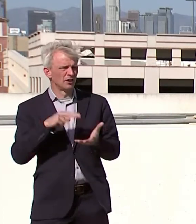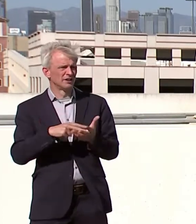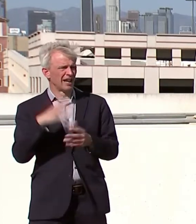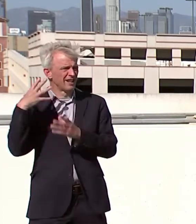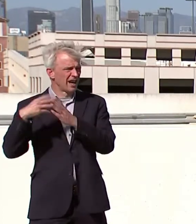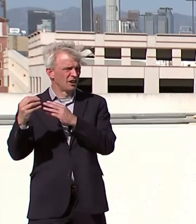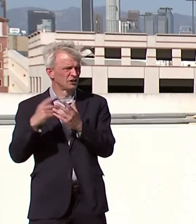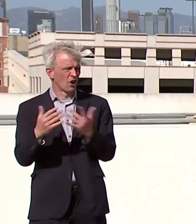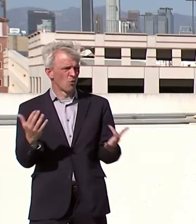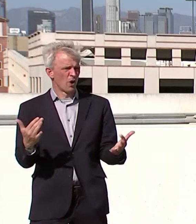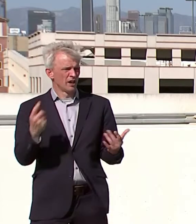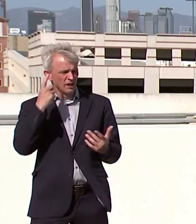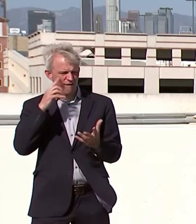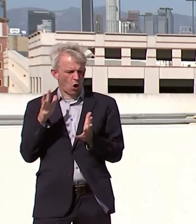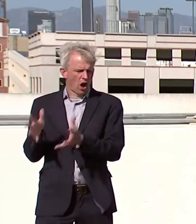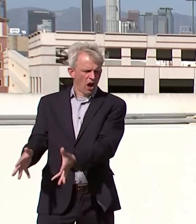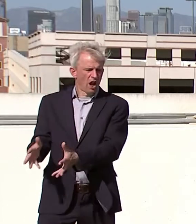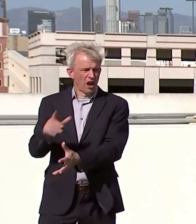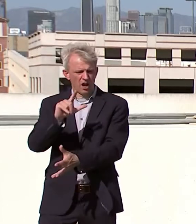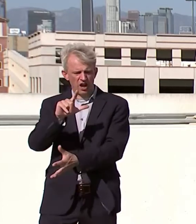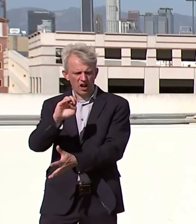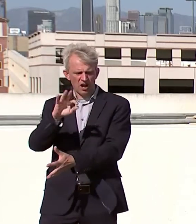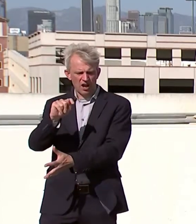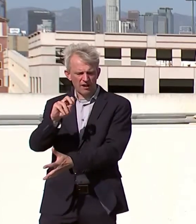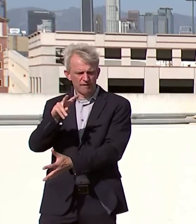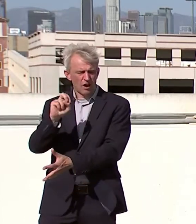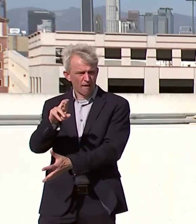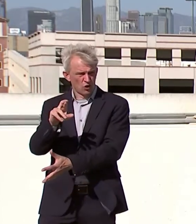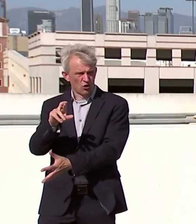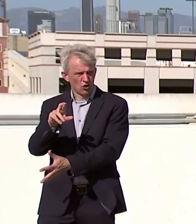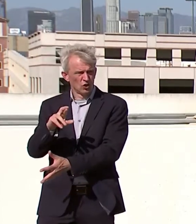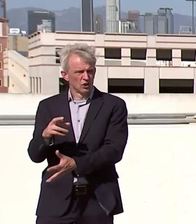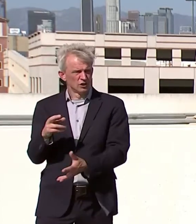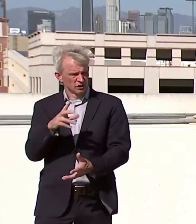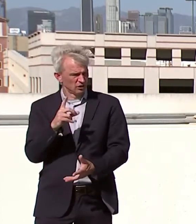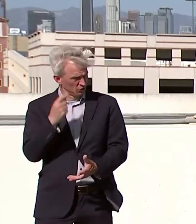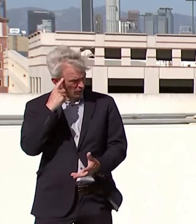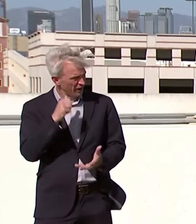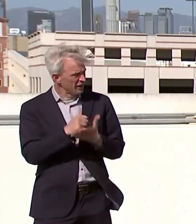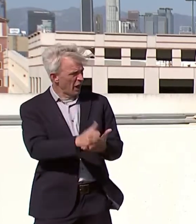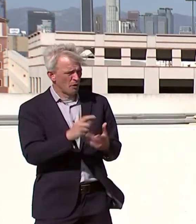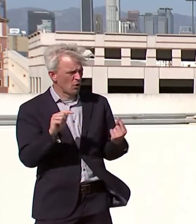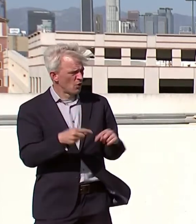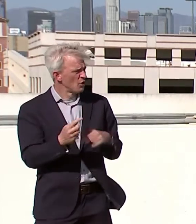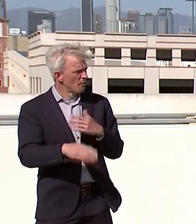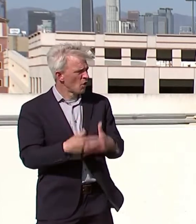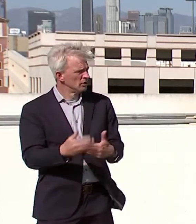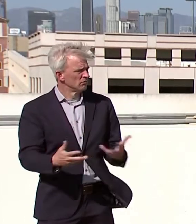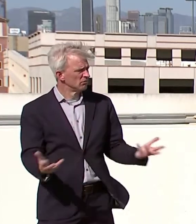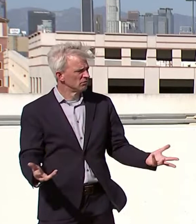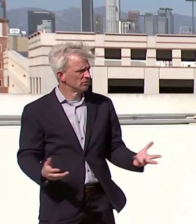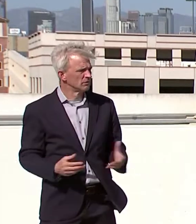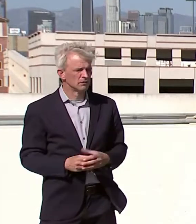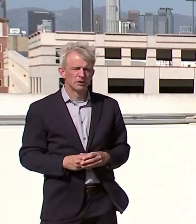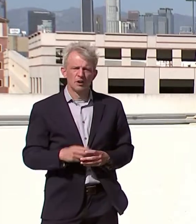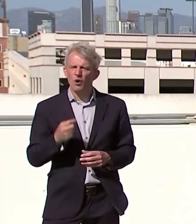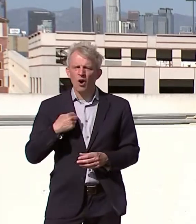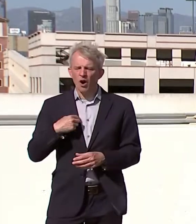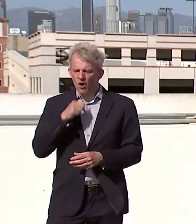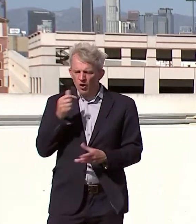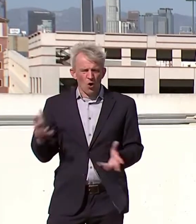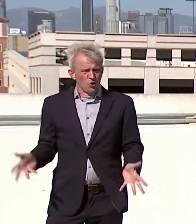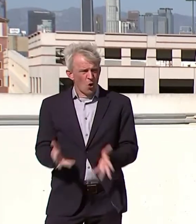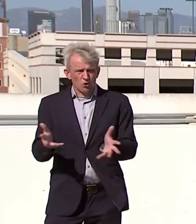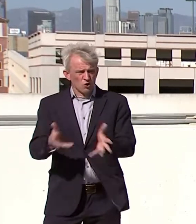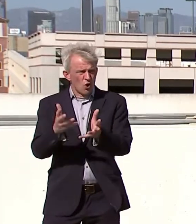think that what they're doing is helping or hurting the vaccine process, and do you encourage people to do this? No, I don't encourage, and happy to have Dr. Frere talk about it. We don't want to